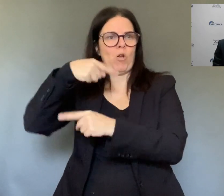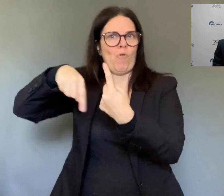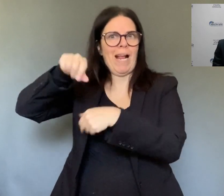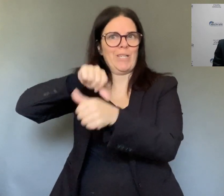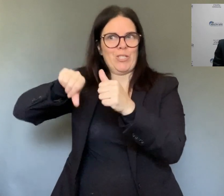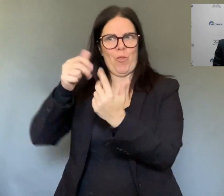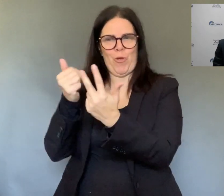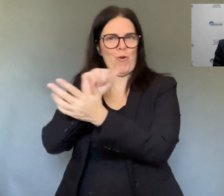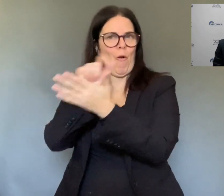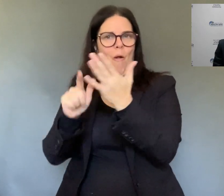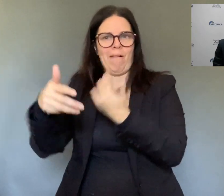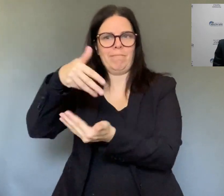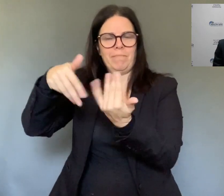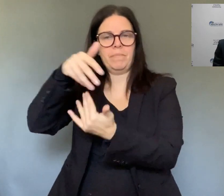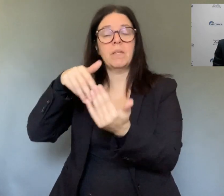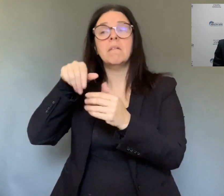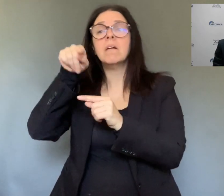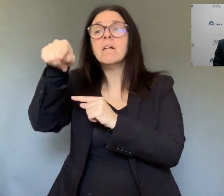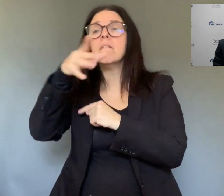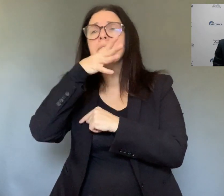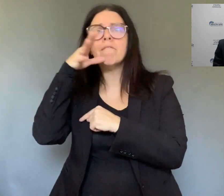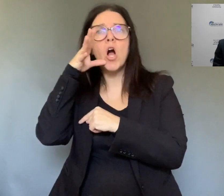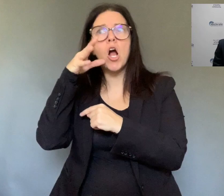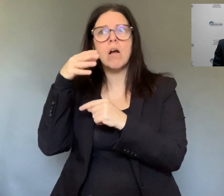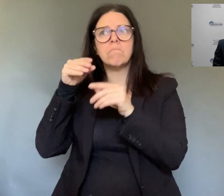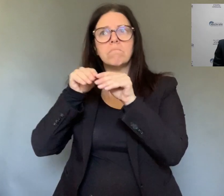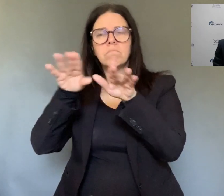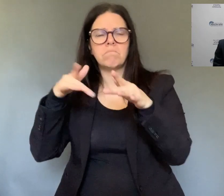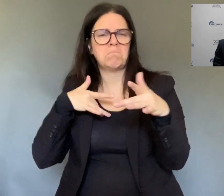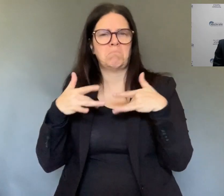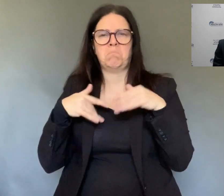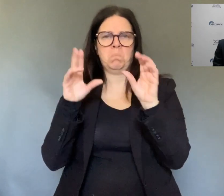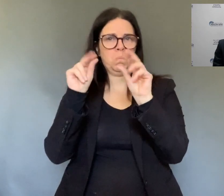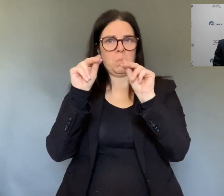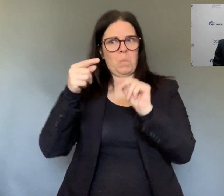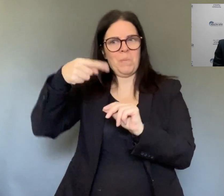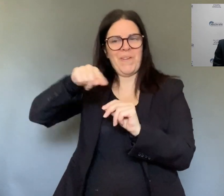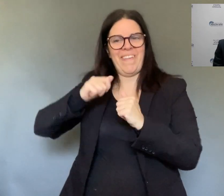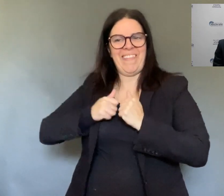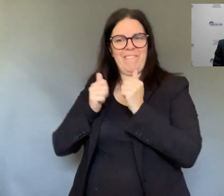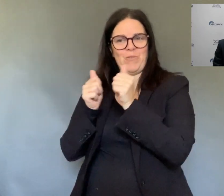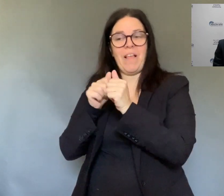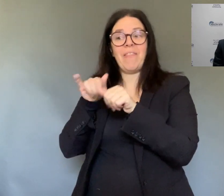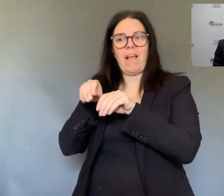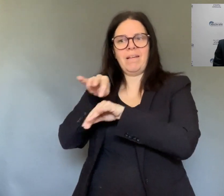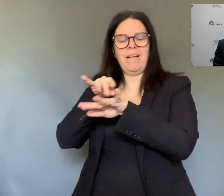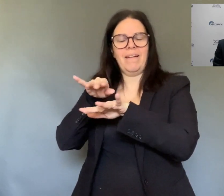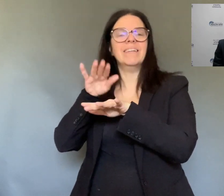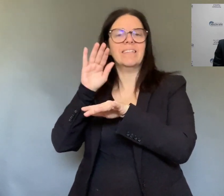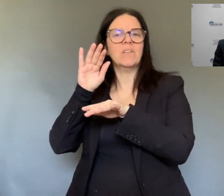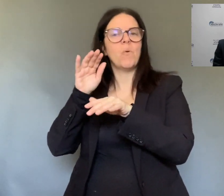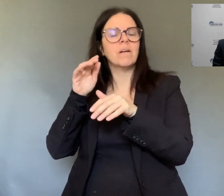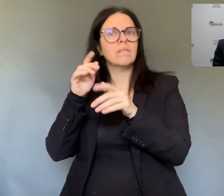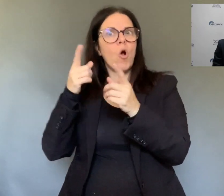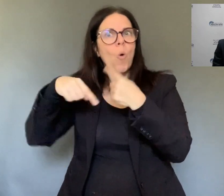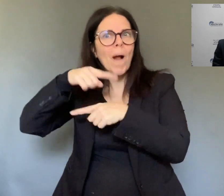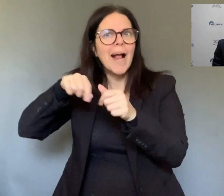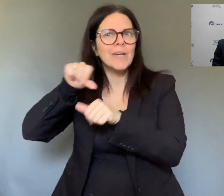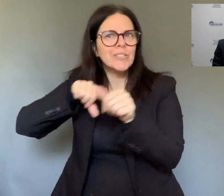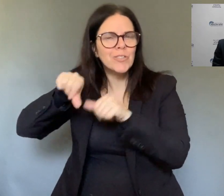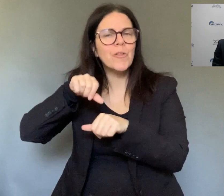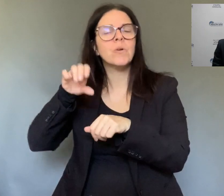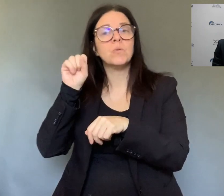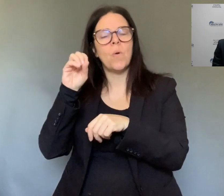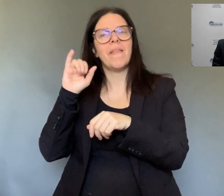in the community or even at the farm. The farm is cooperating with us. So we have all that information, and we just wanted to provide more reassurance